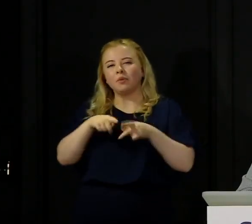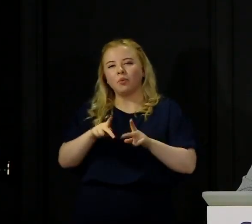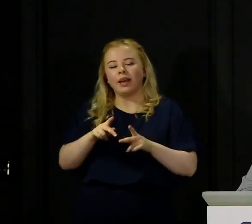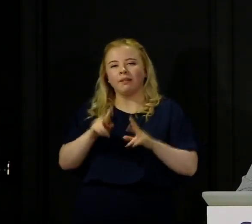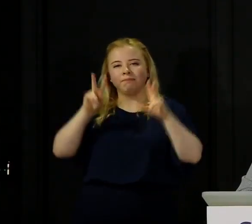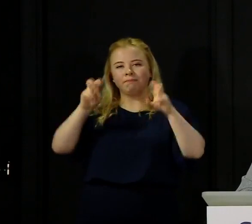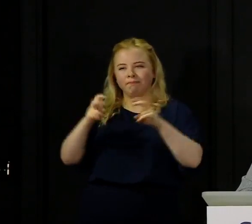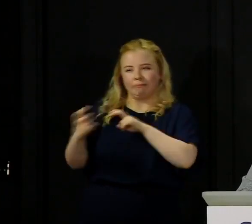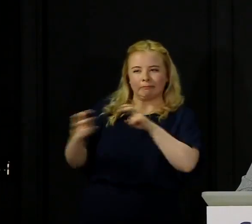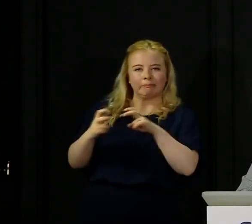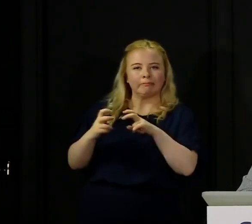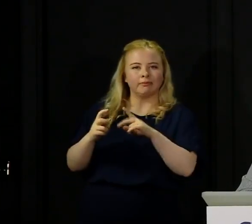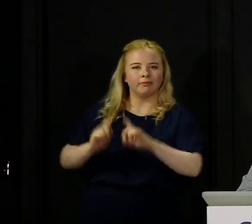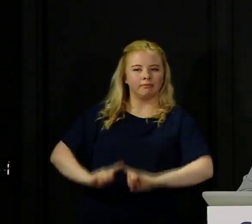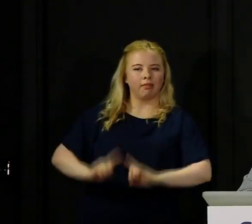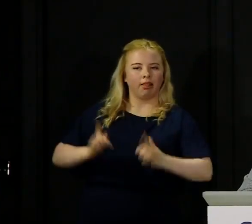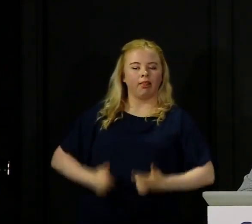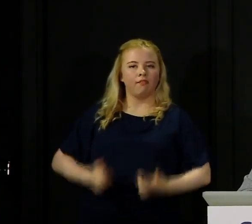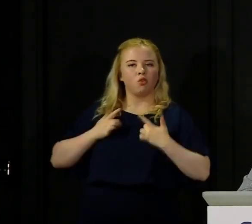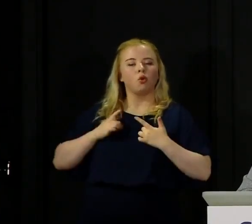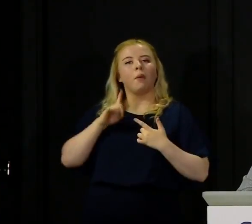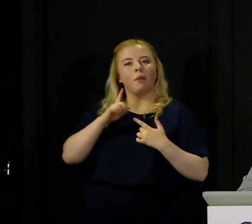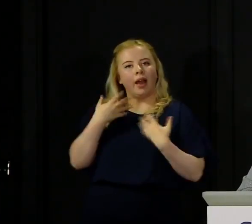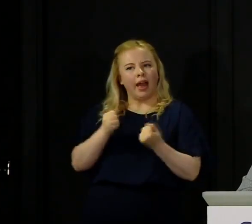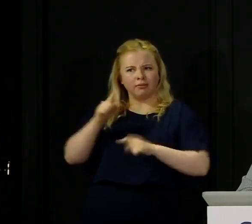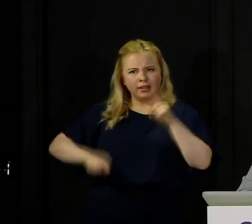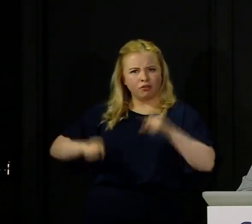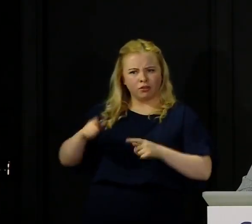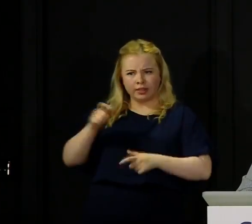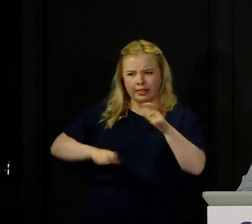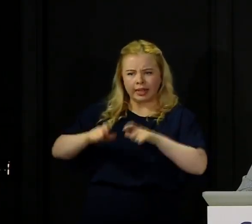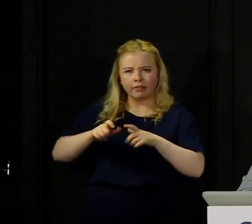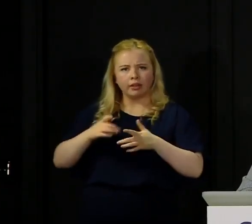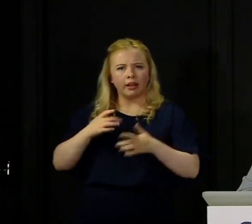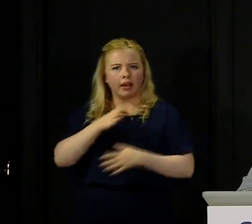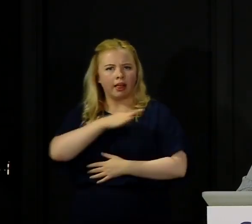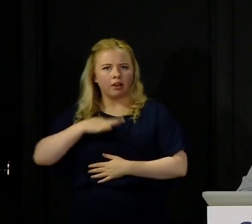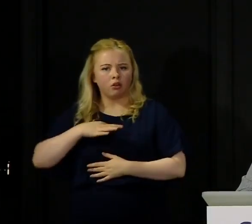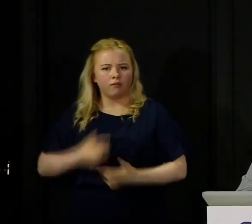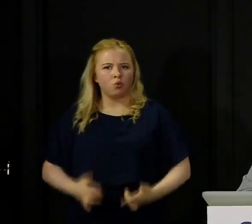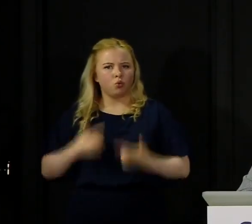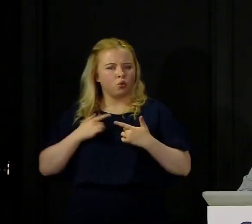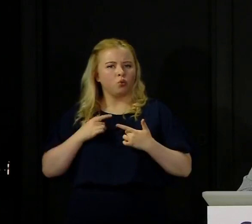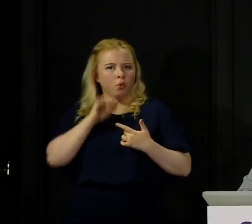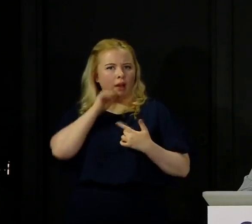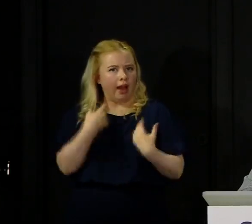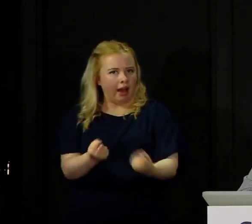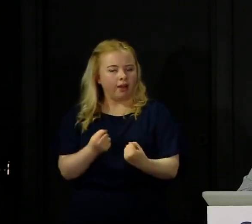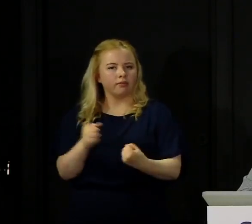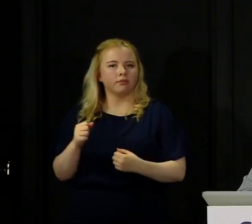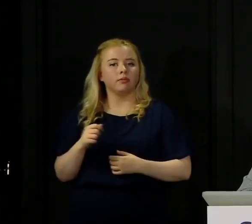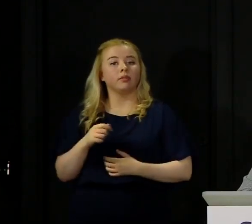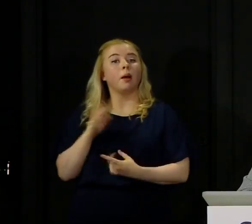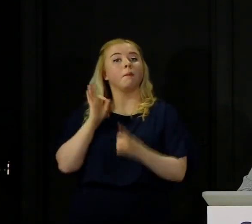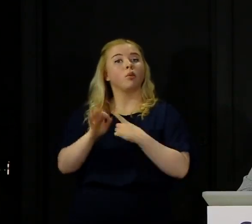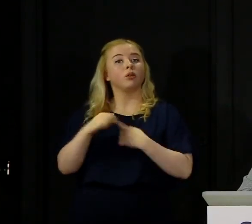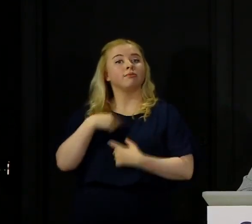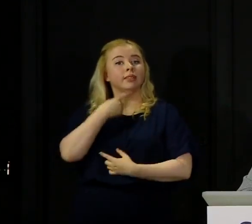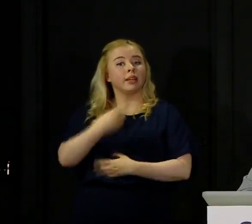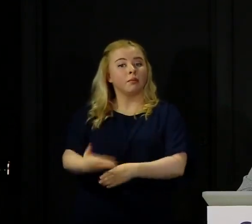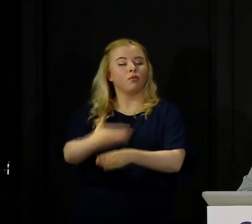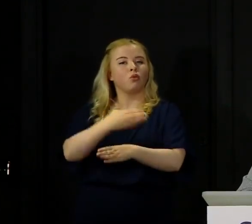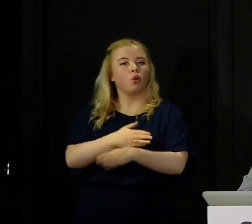out. There will be different clinical and scientific opinions about all aspects of handling this. And actually a point I've made before, which I think what